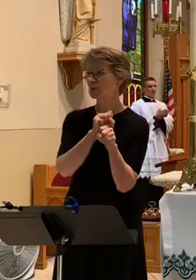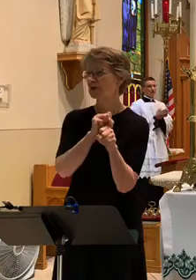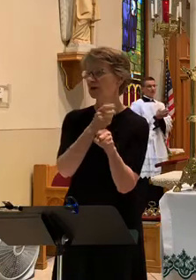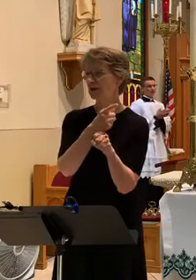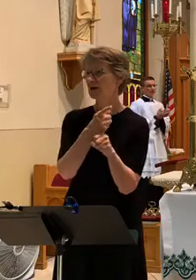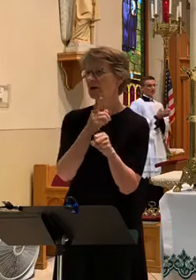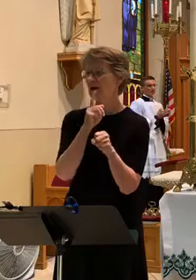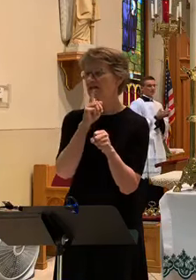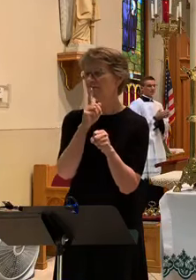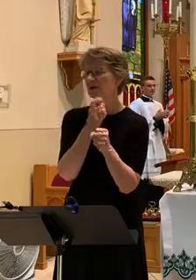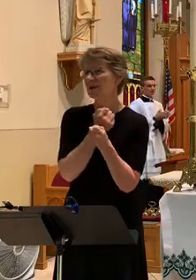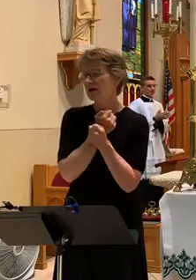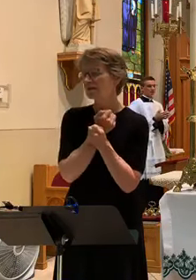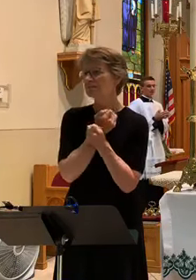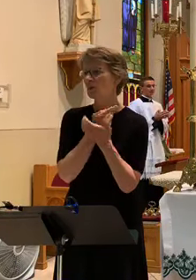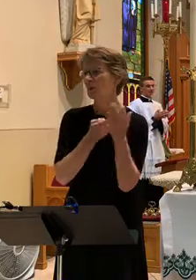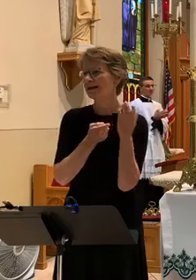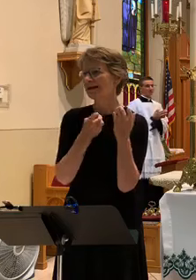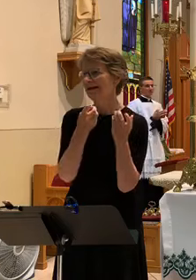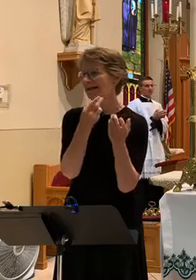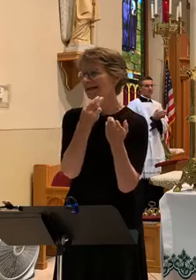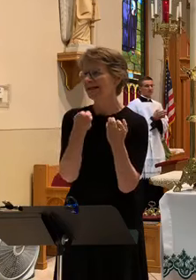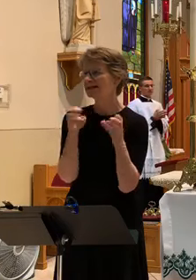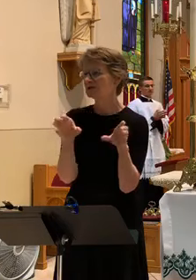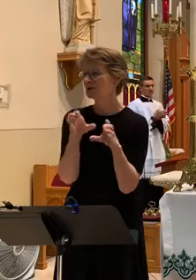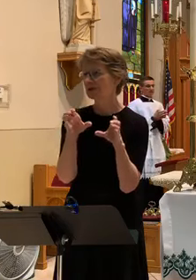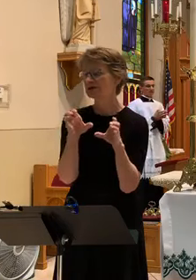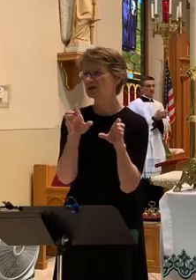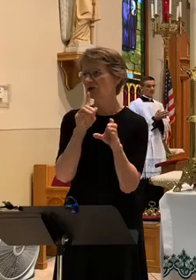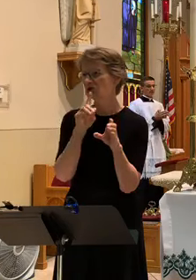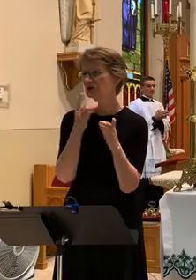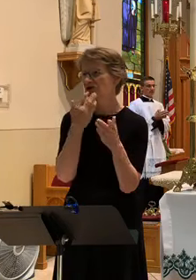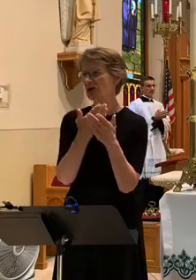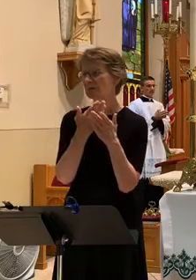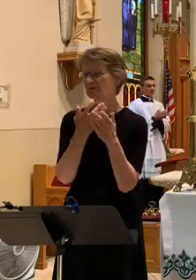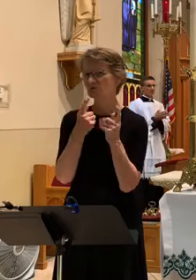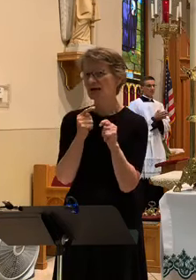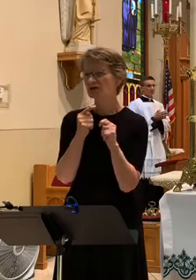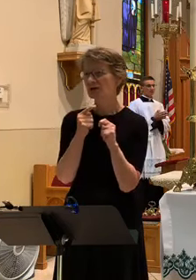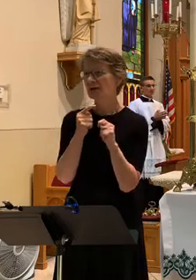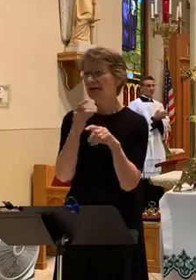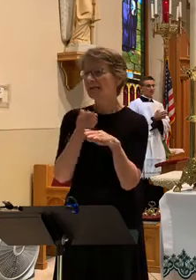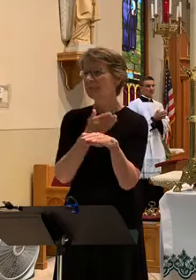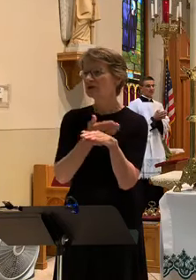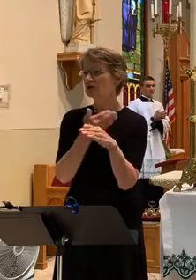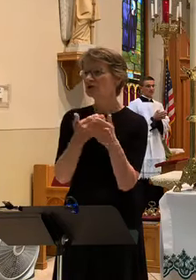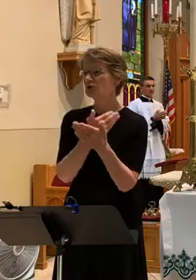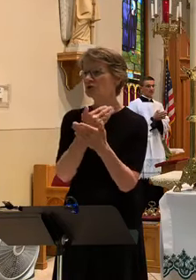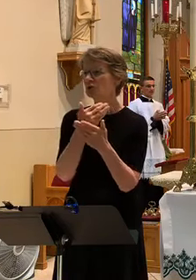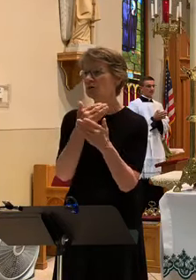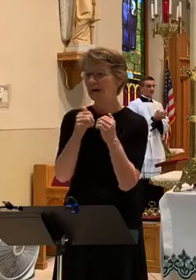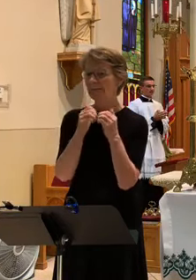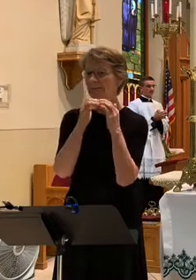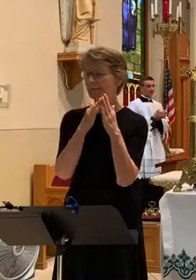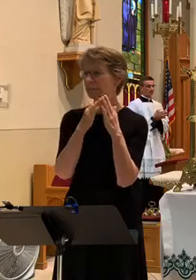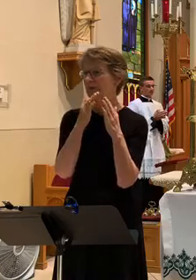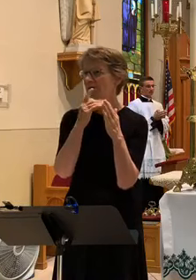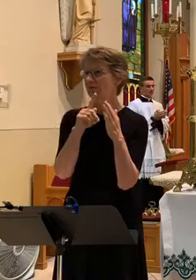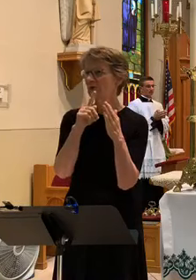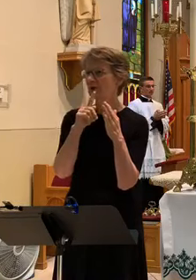really loves what he's doing, and he's doing a great job, trying to build a new complex and everything else for